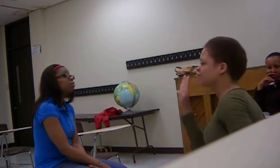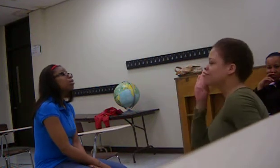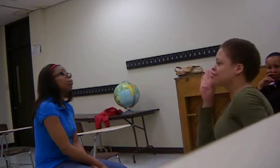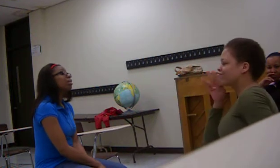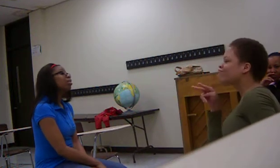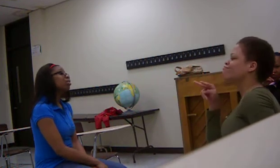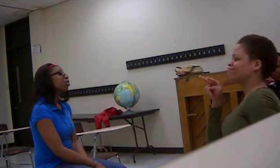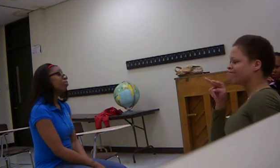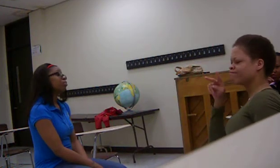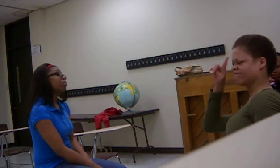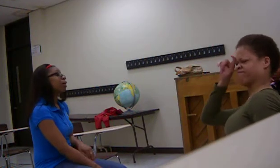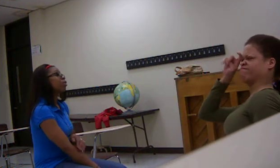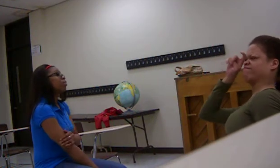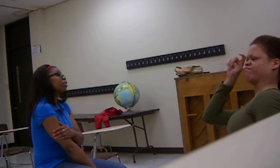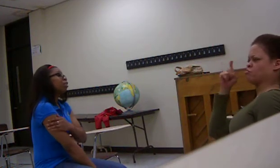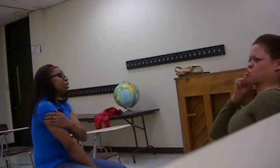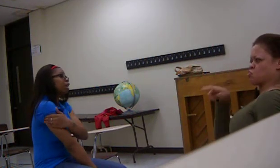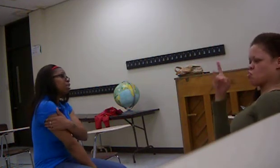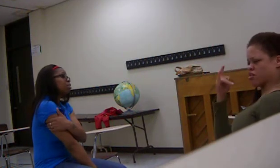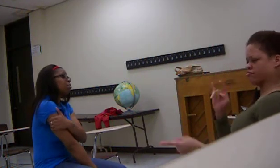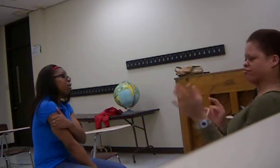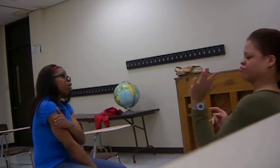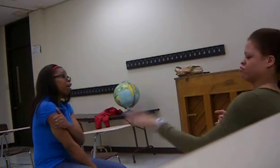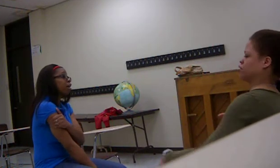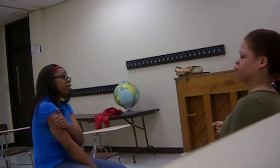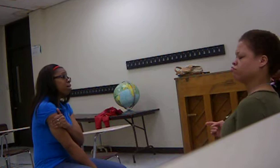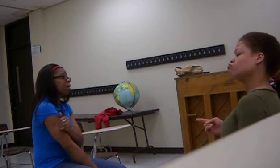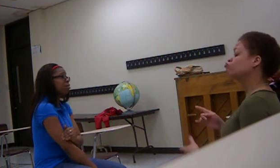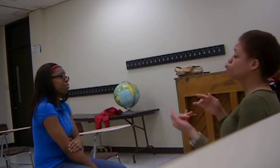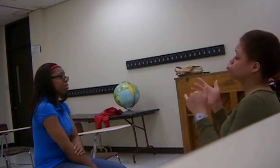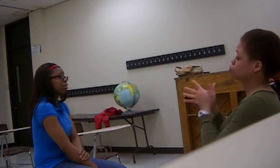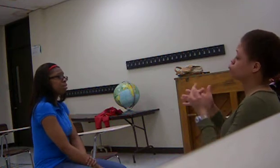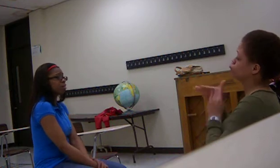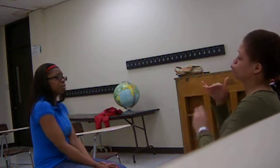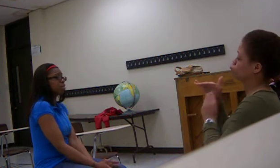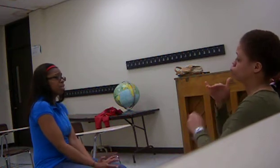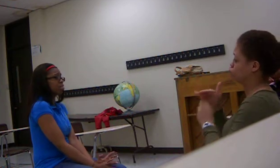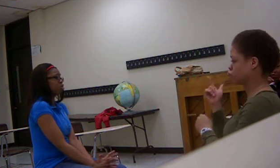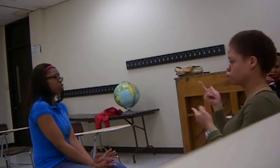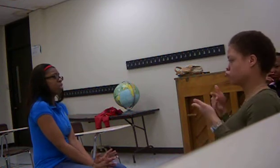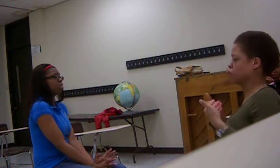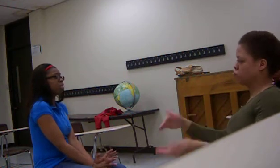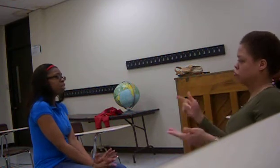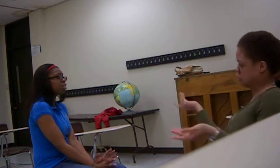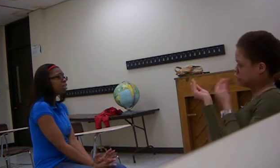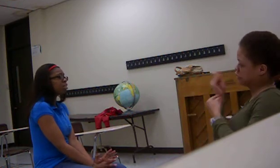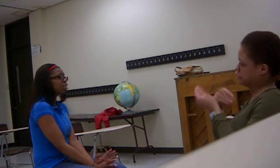So Bethany told my grandmother that she liked her hair, and my grandmother looked at her with this strangely look.